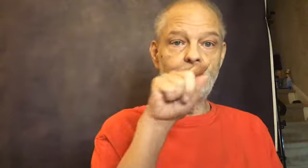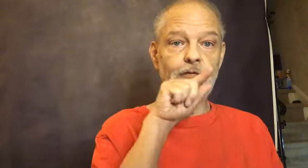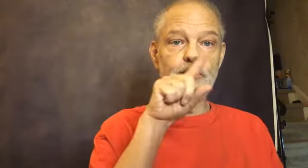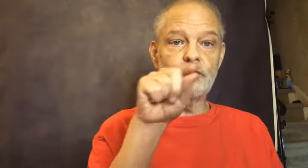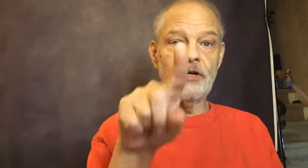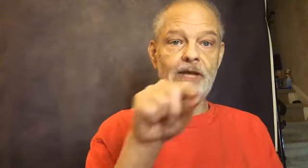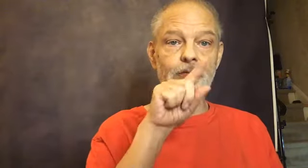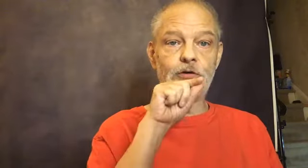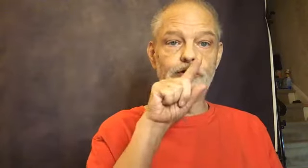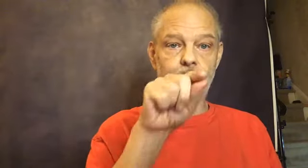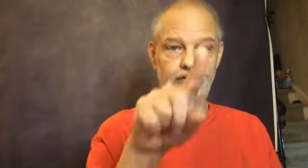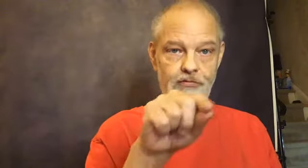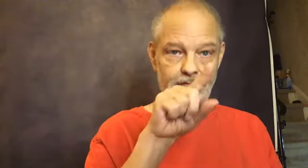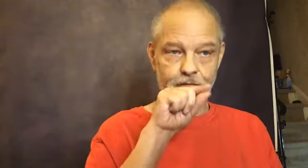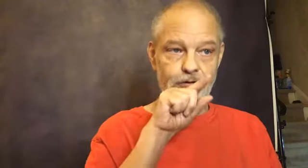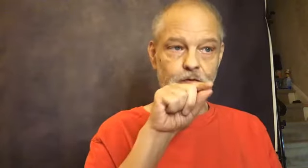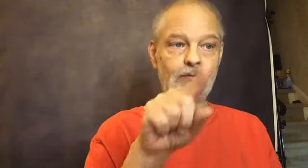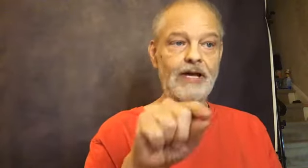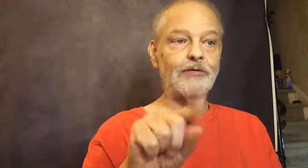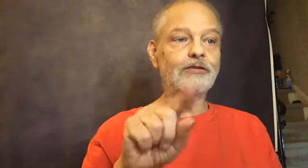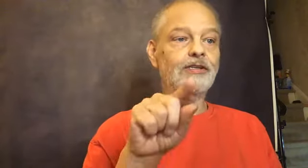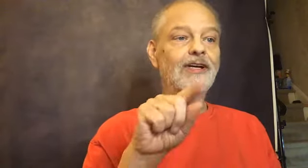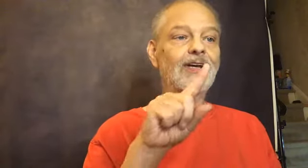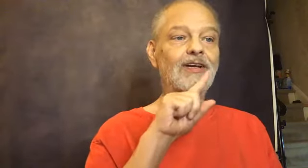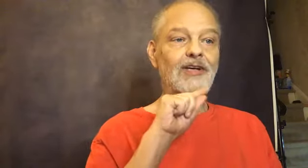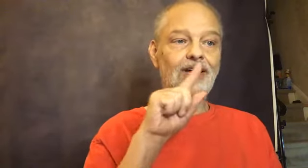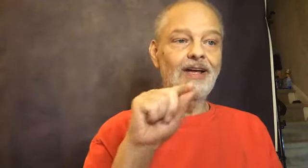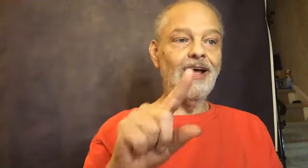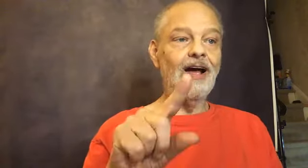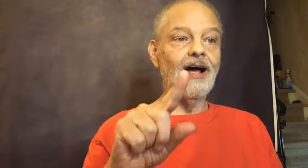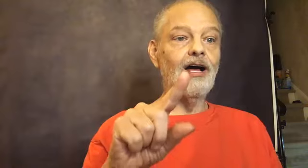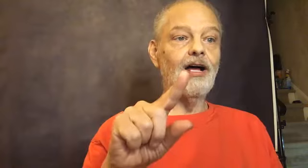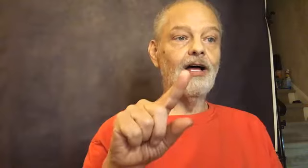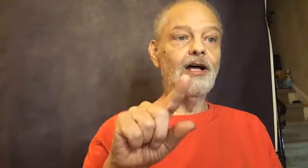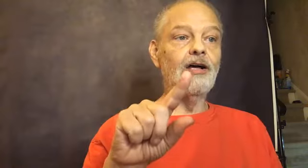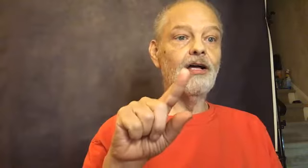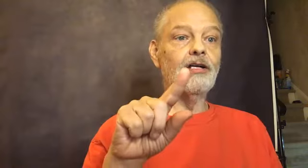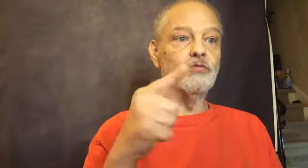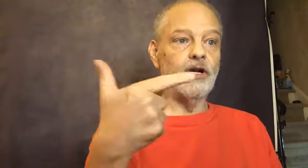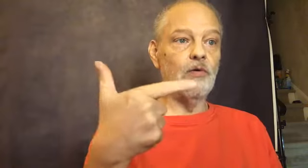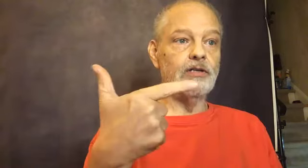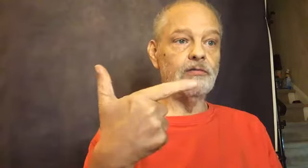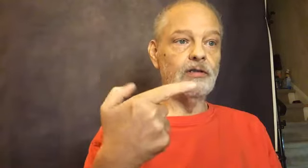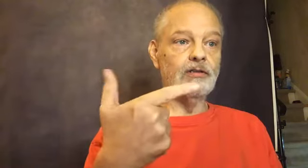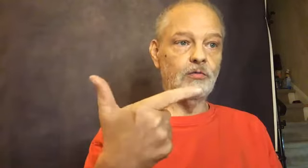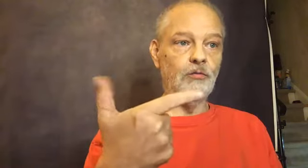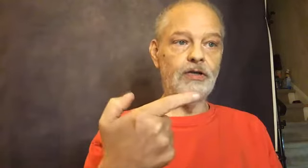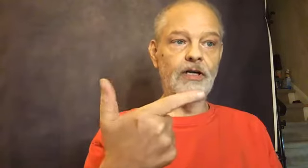4 and 20 black words. 4 and 20 black words. 21, 21 gun